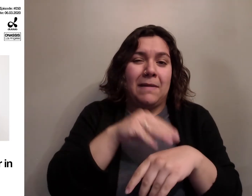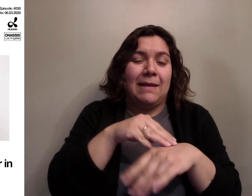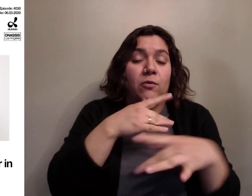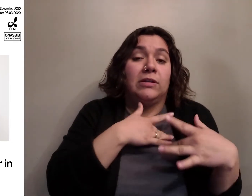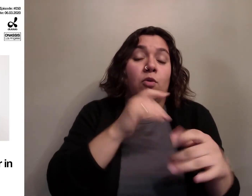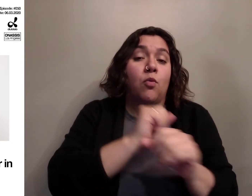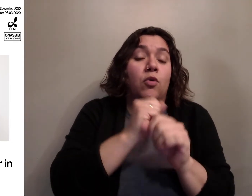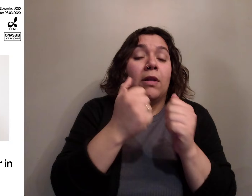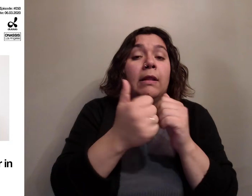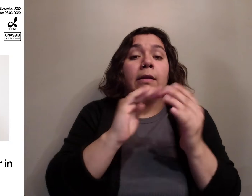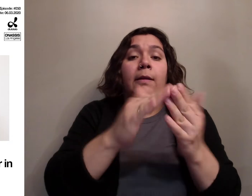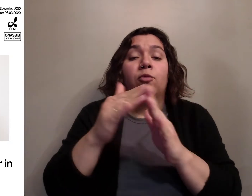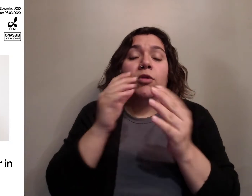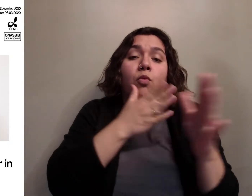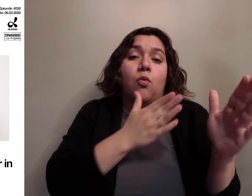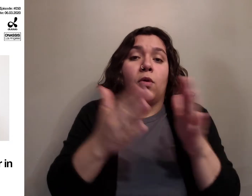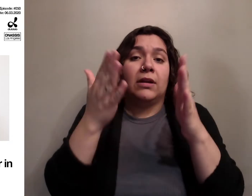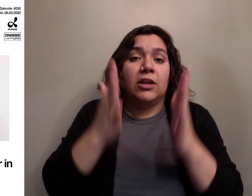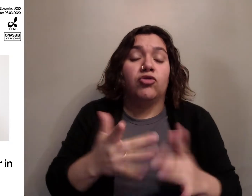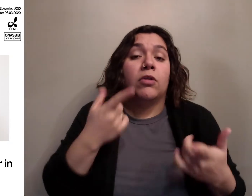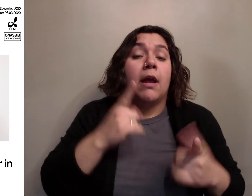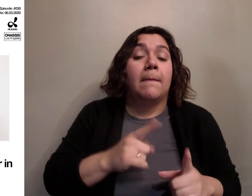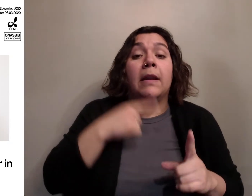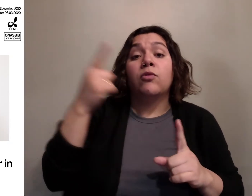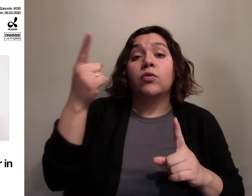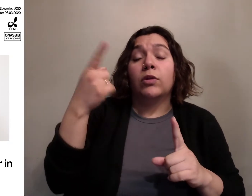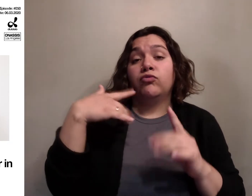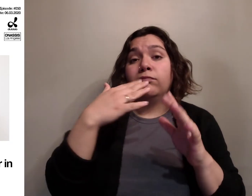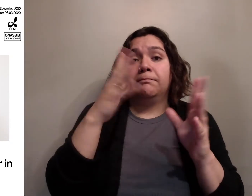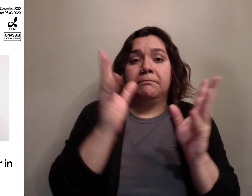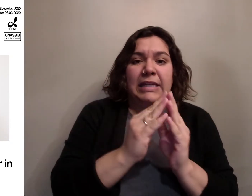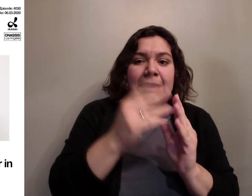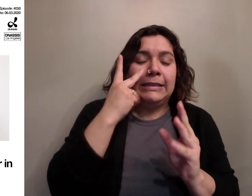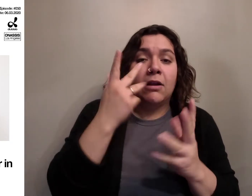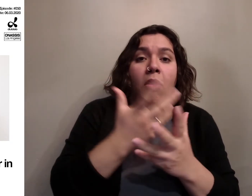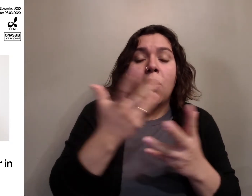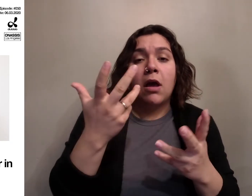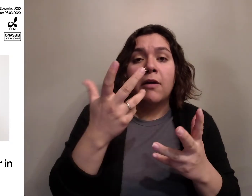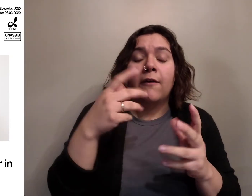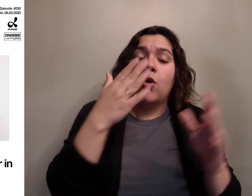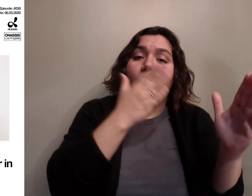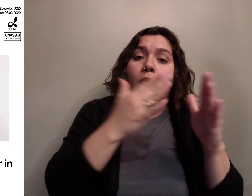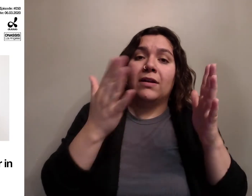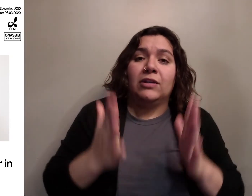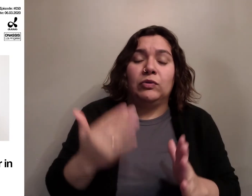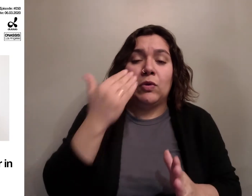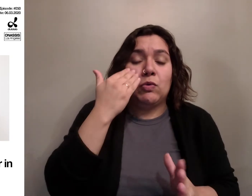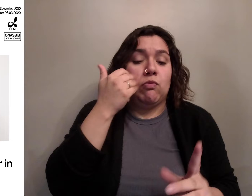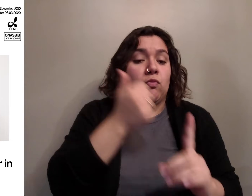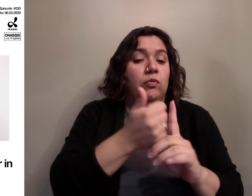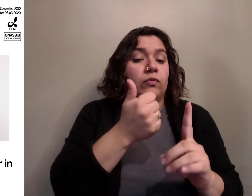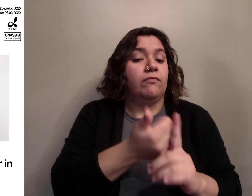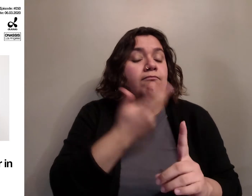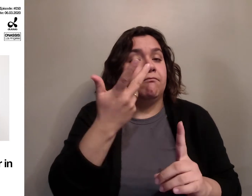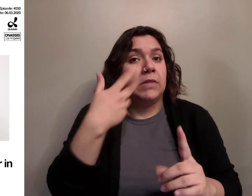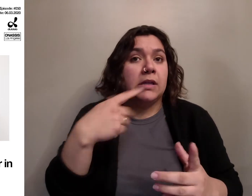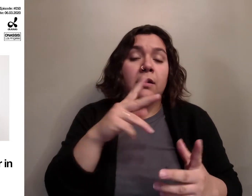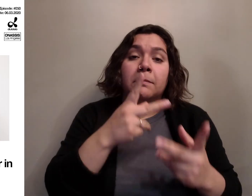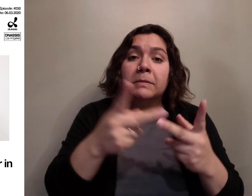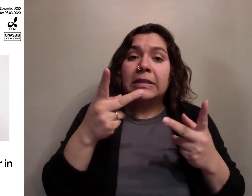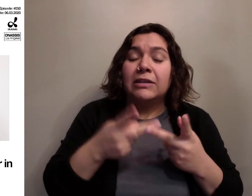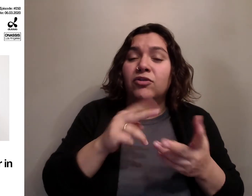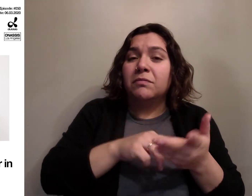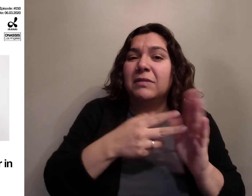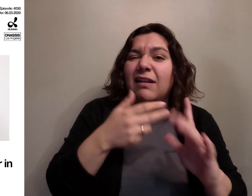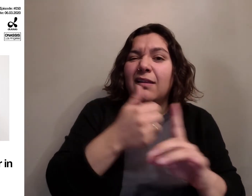lot with community organizers. And when I was, in conversation and going to meetings and being in relationship with a lot of organizers,